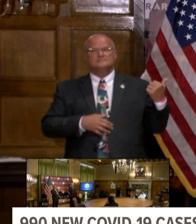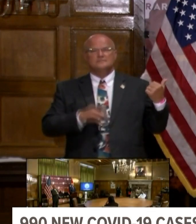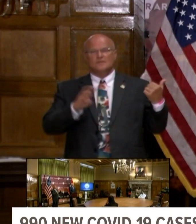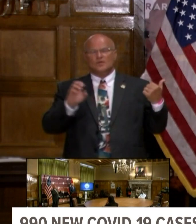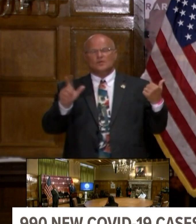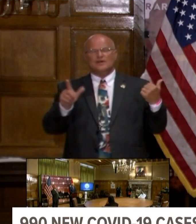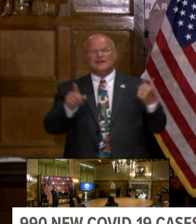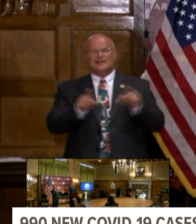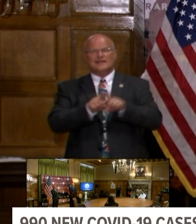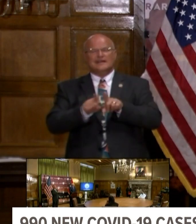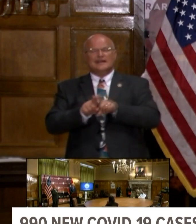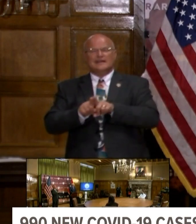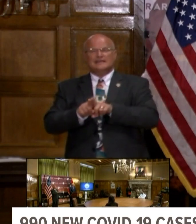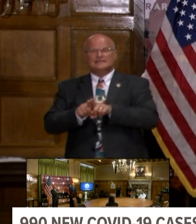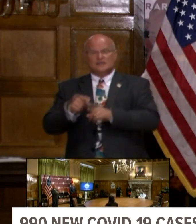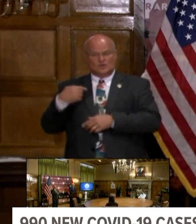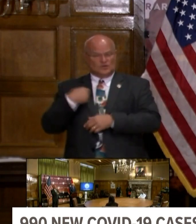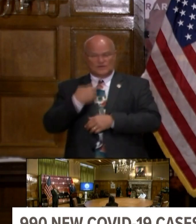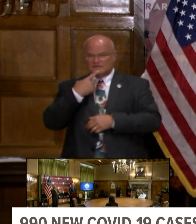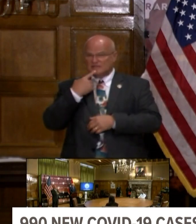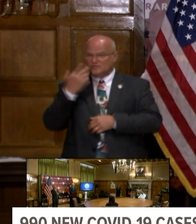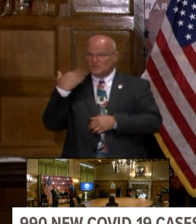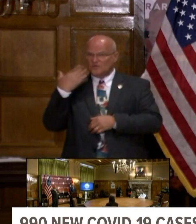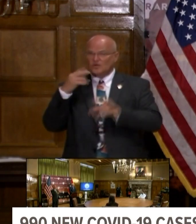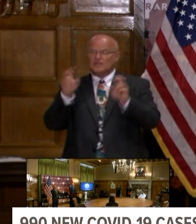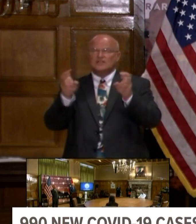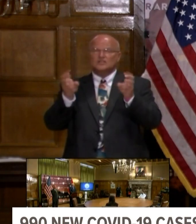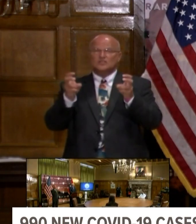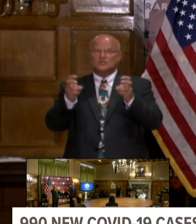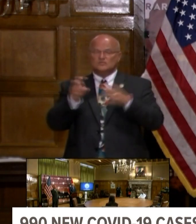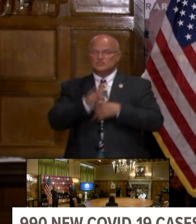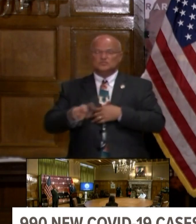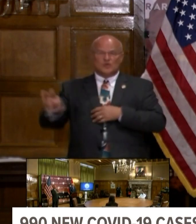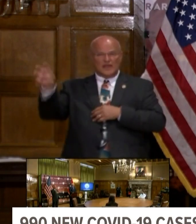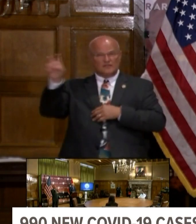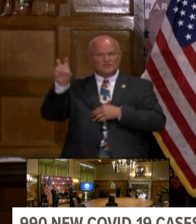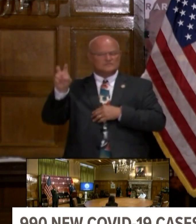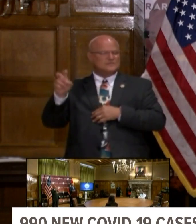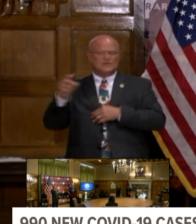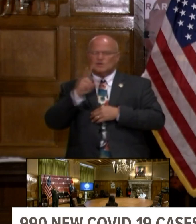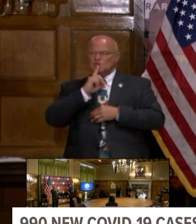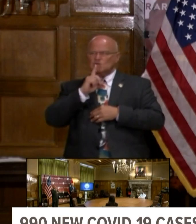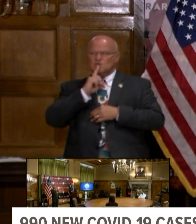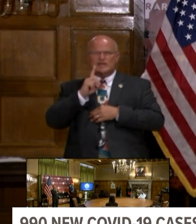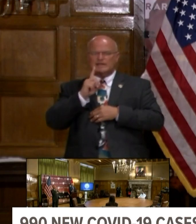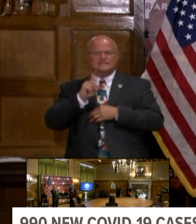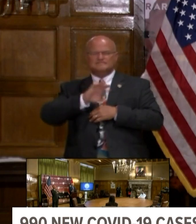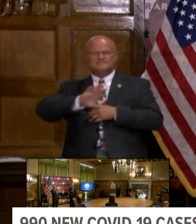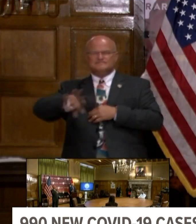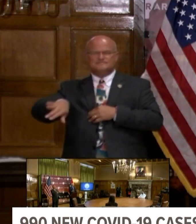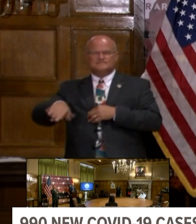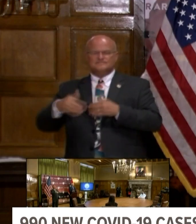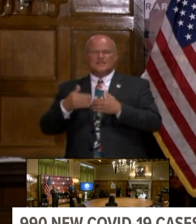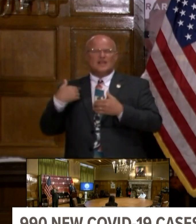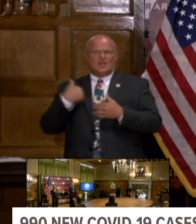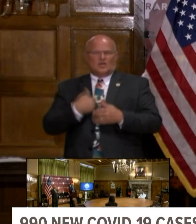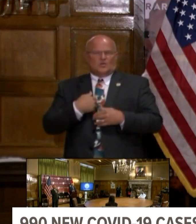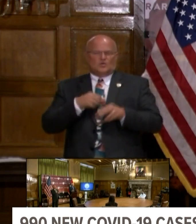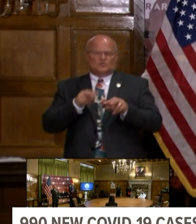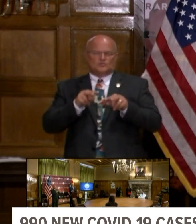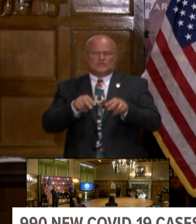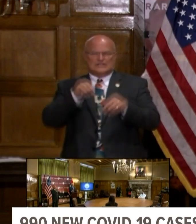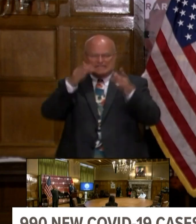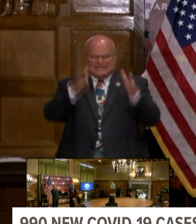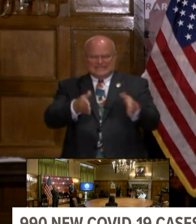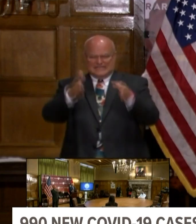Well, as we've said before, in terms of the travel, we've really moved beyond that, and we're really looking